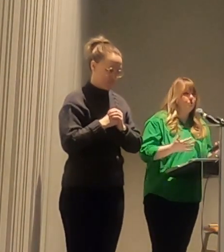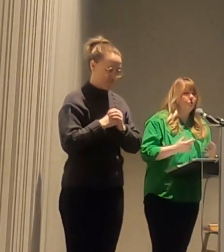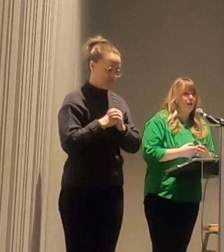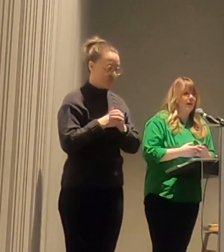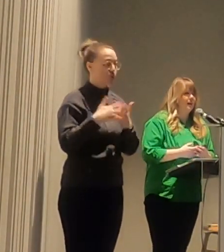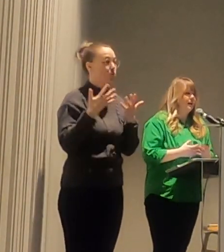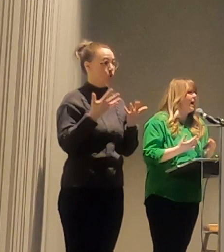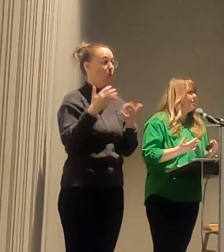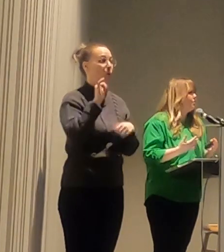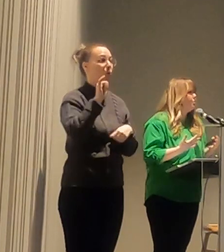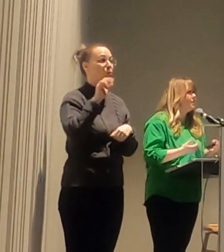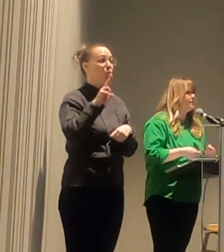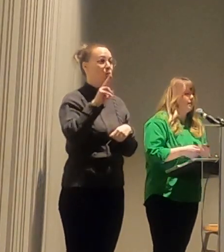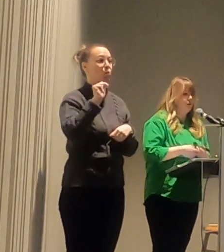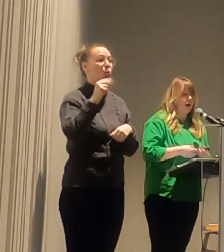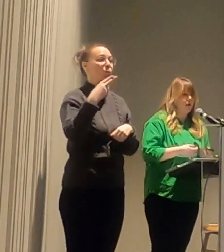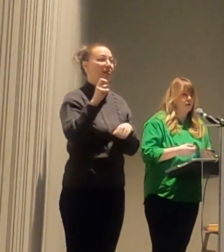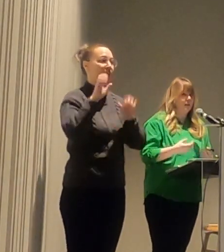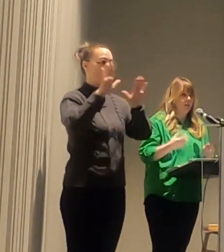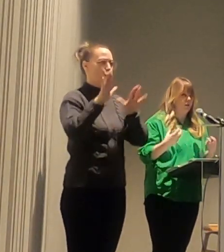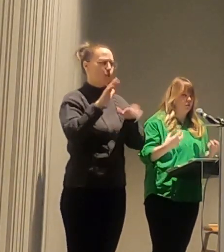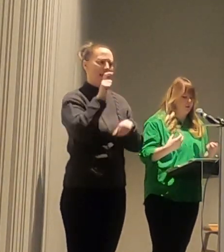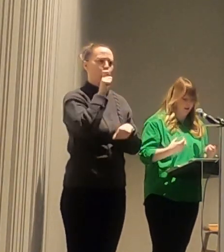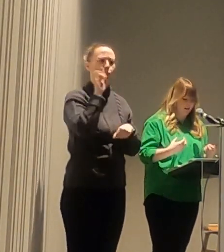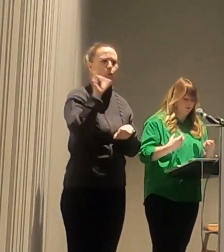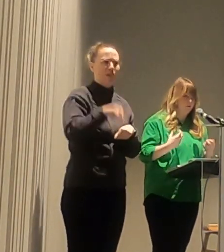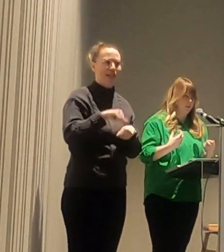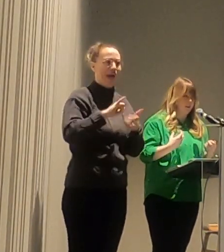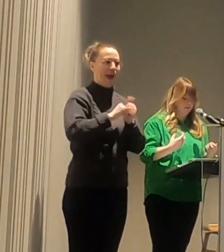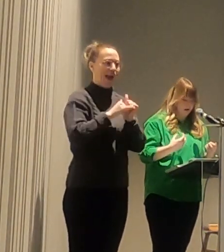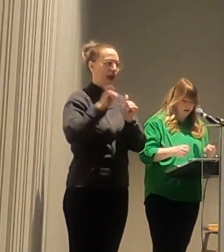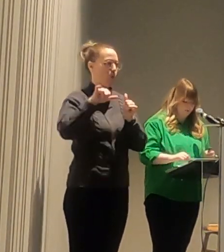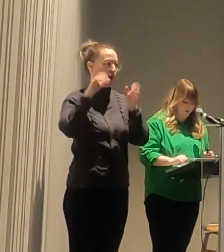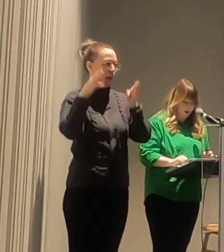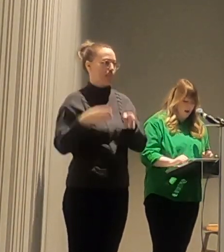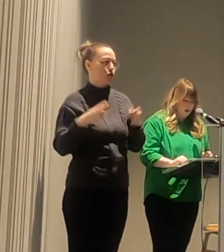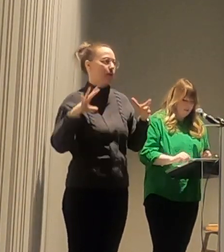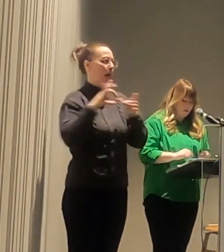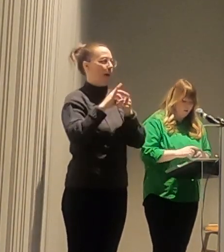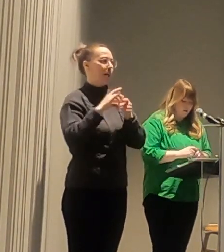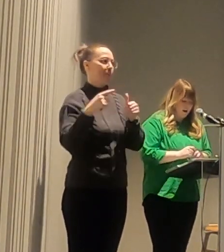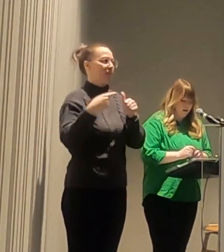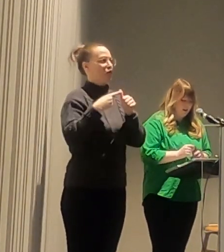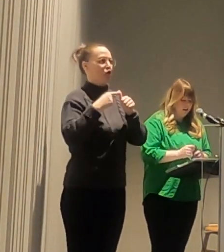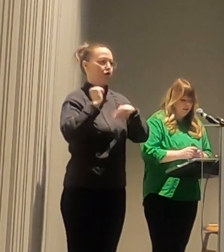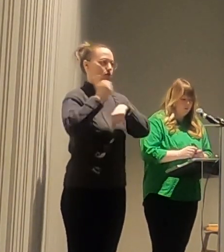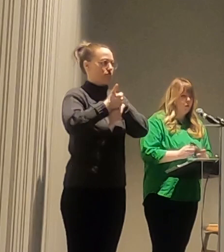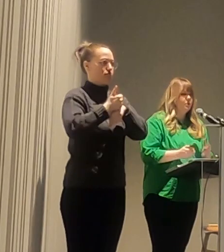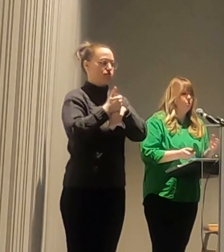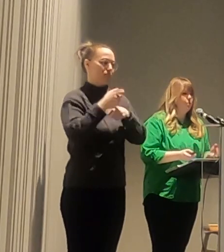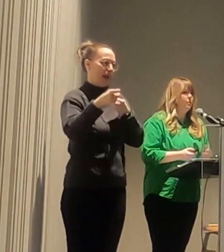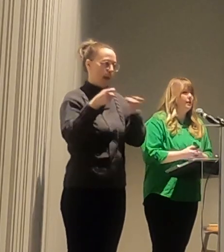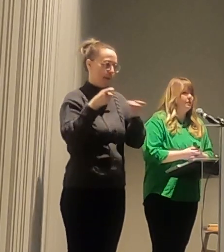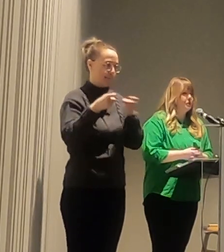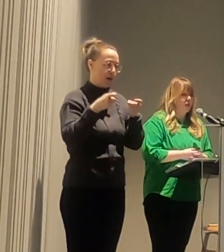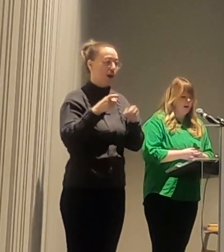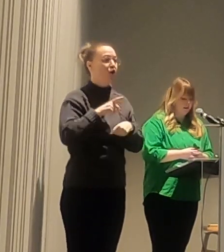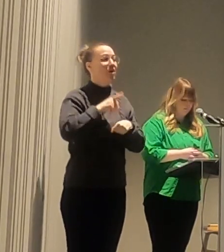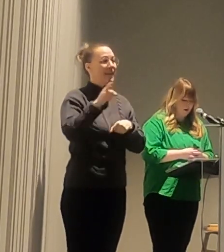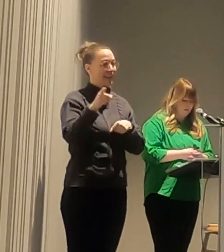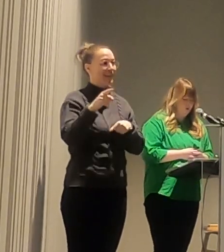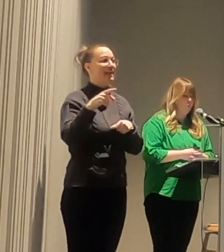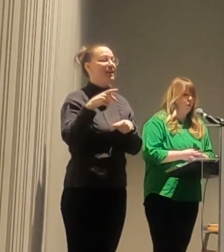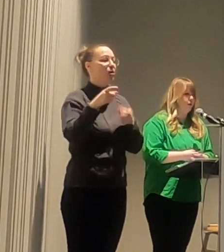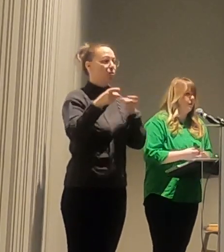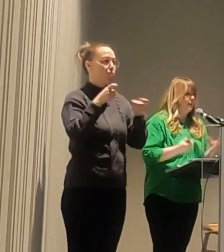So Yu the Great, who was he and how did he unite this first empire? So he was the ruler of the